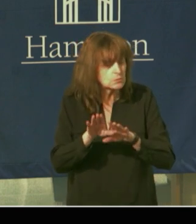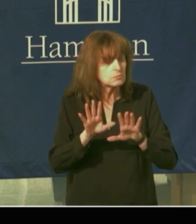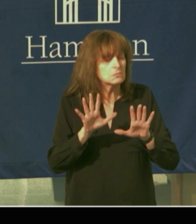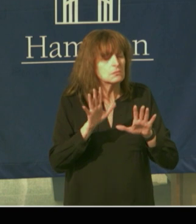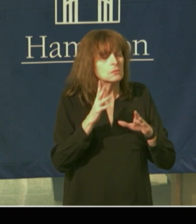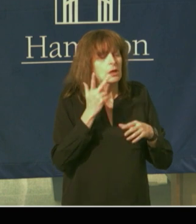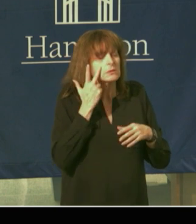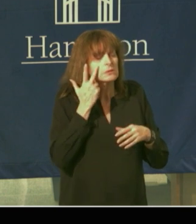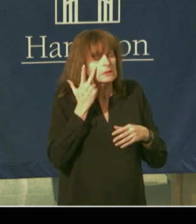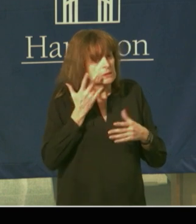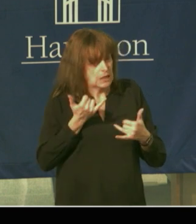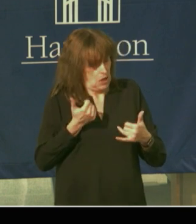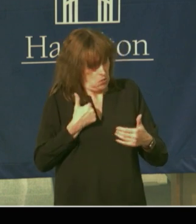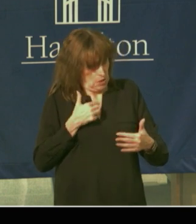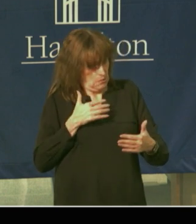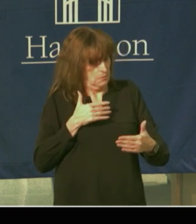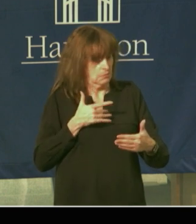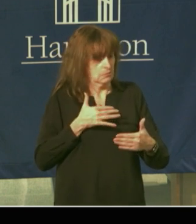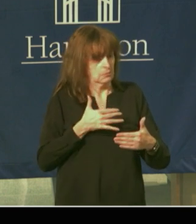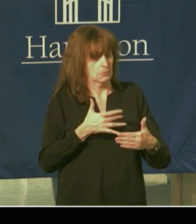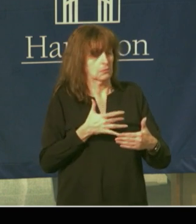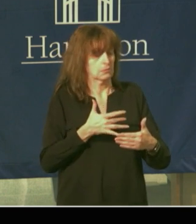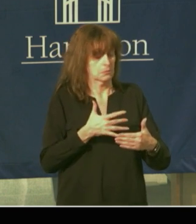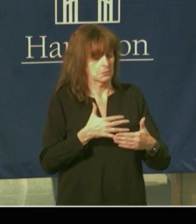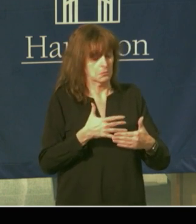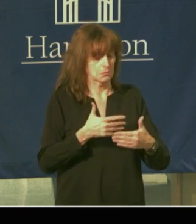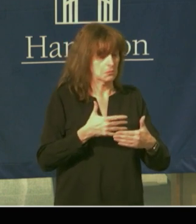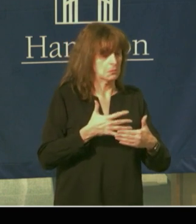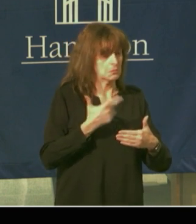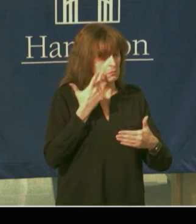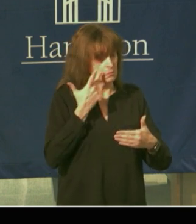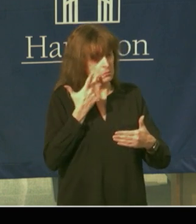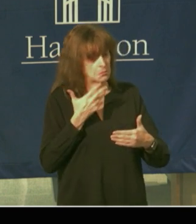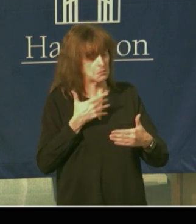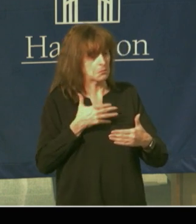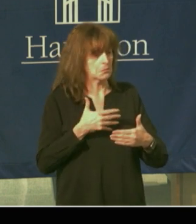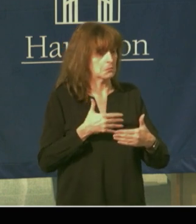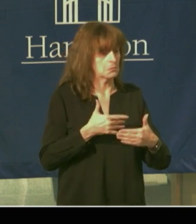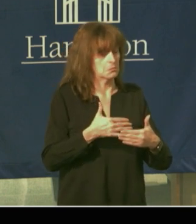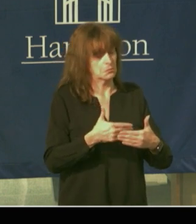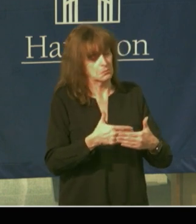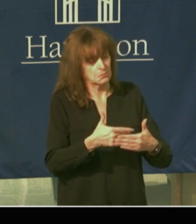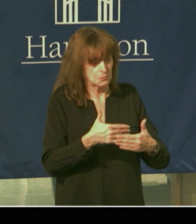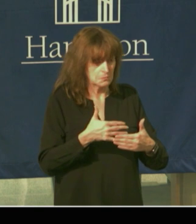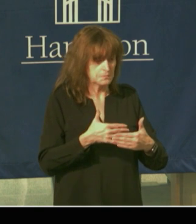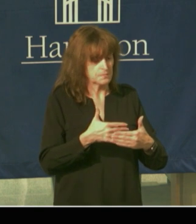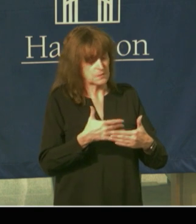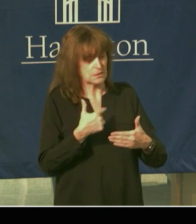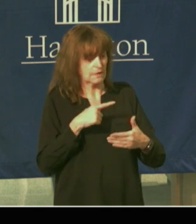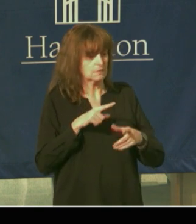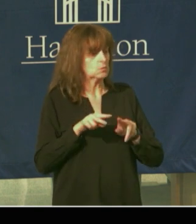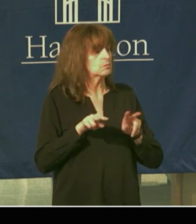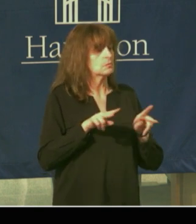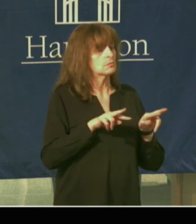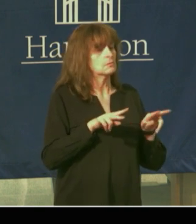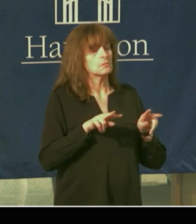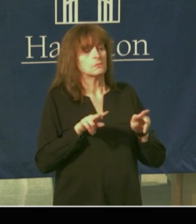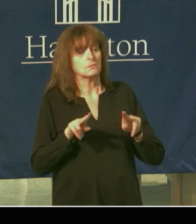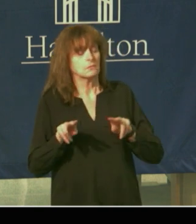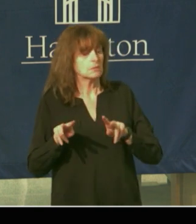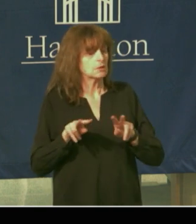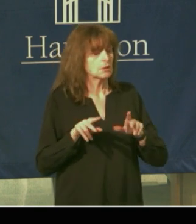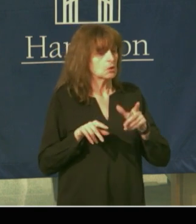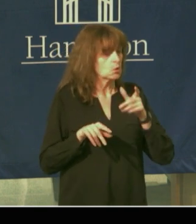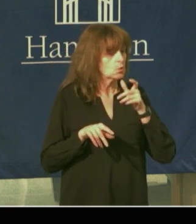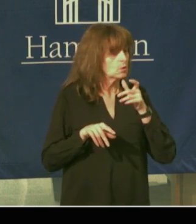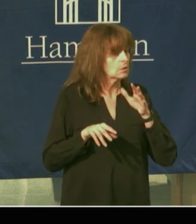see where we're at. But I really don't see, and believe me, we scour on a daily basis for someone who can say, here is